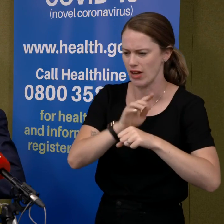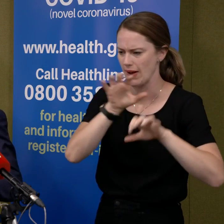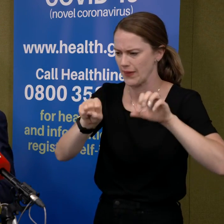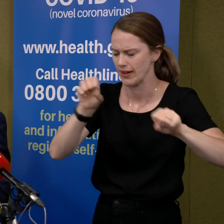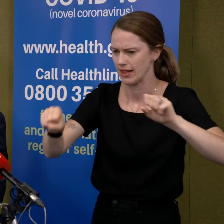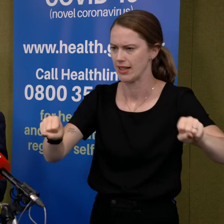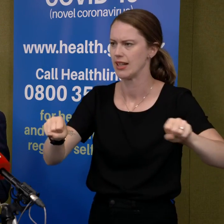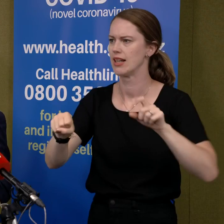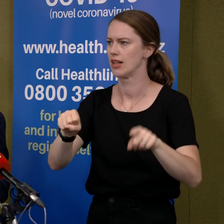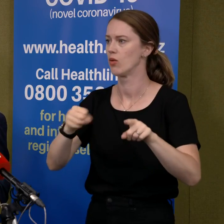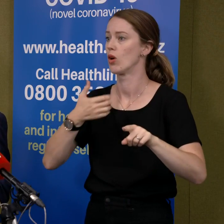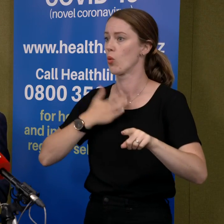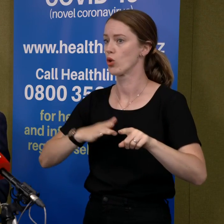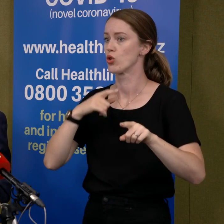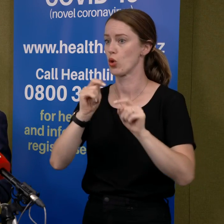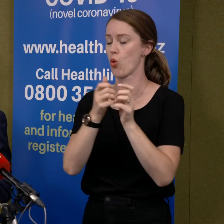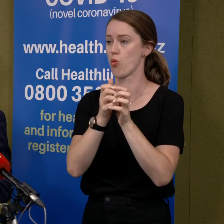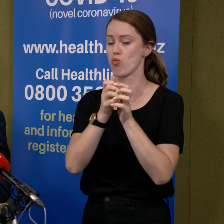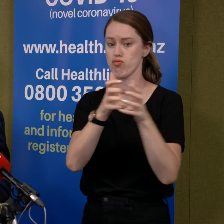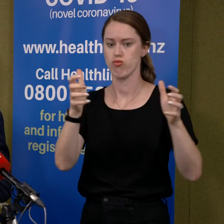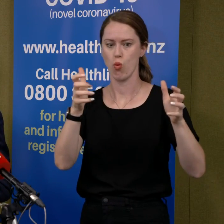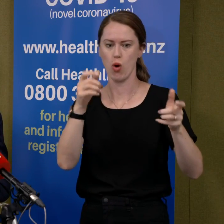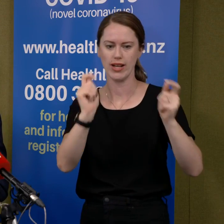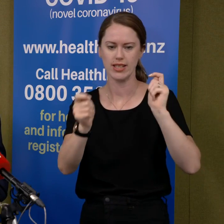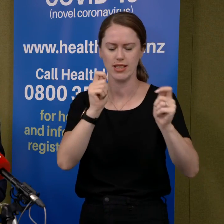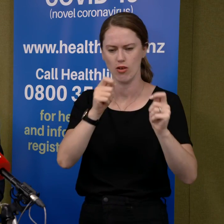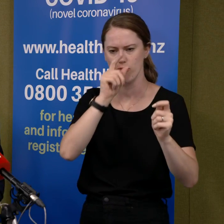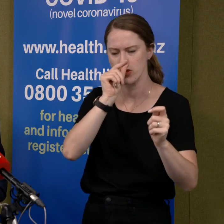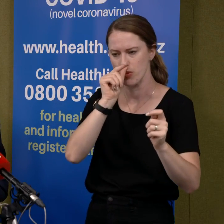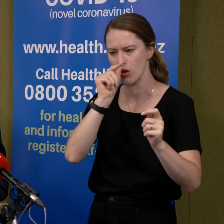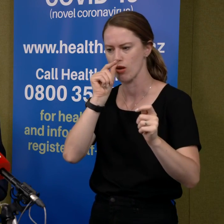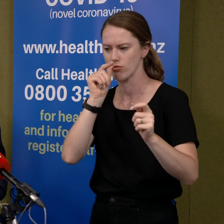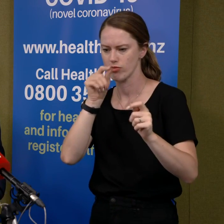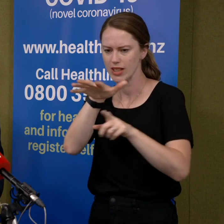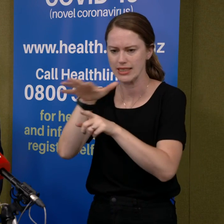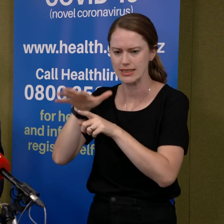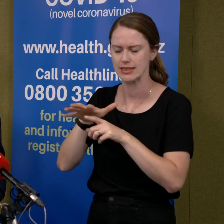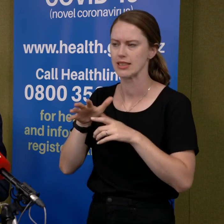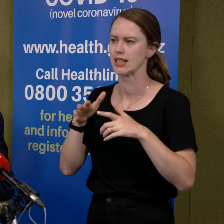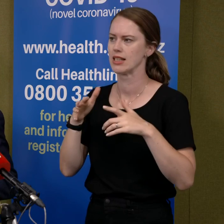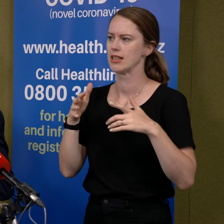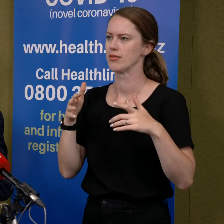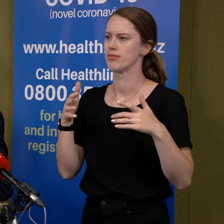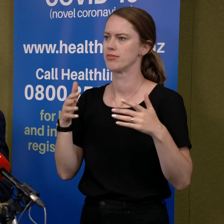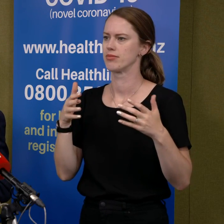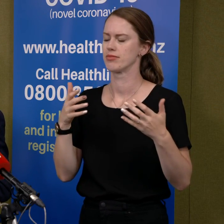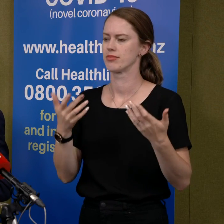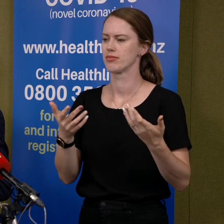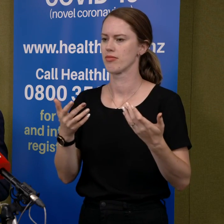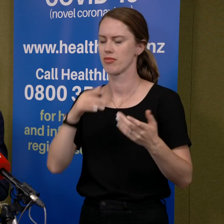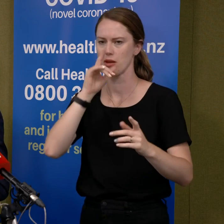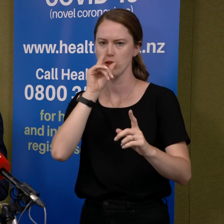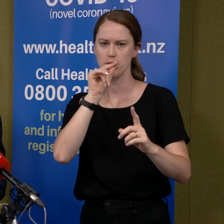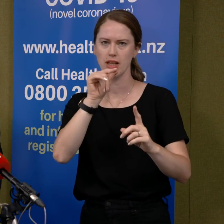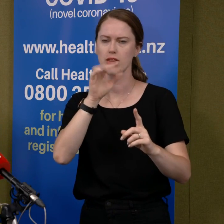be moving to do wider testing of possible or probable cases, even if there wasn't necessarily